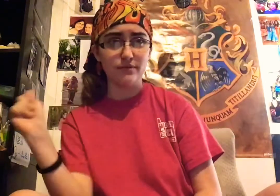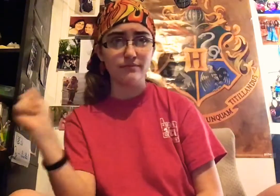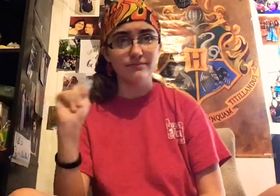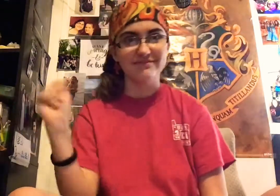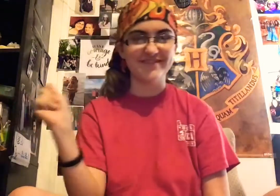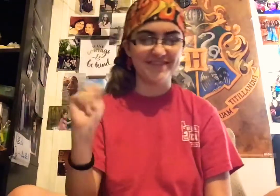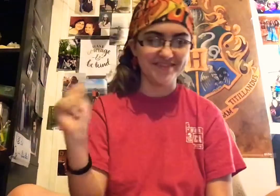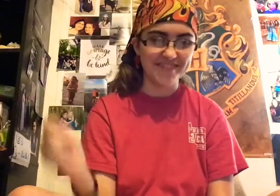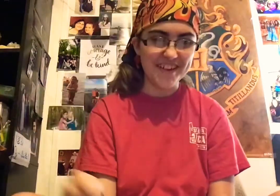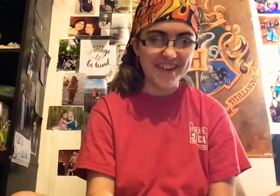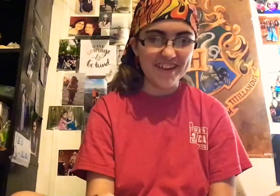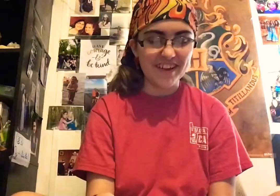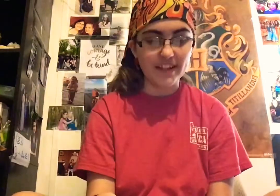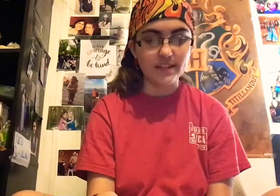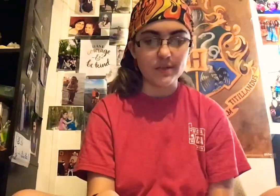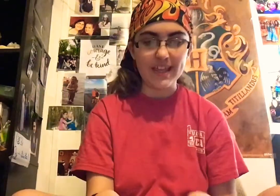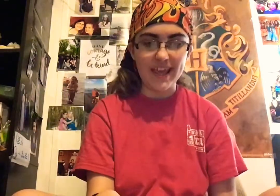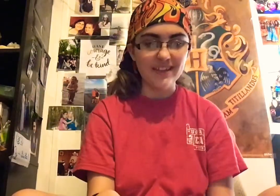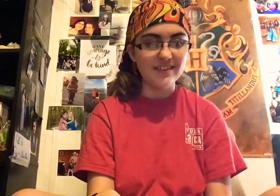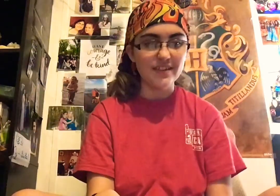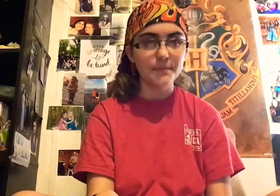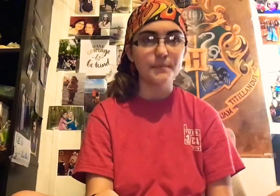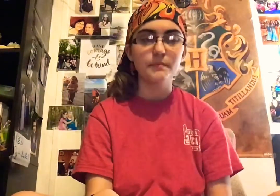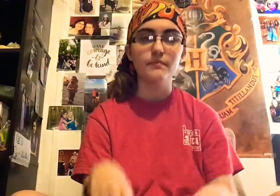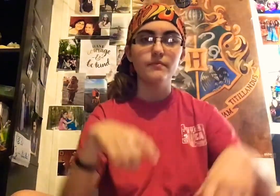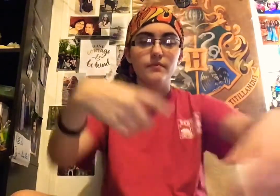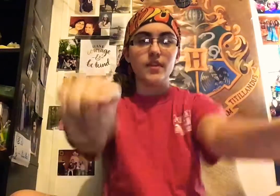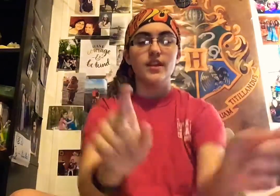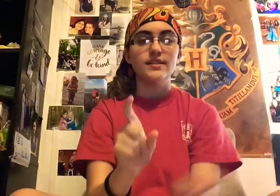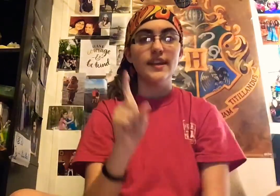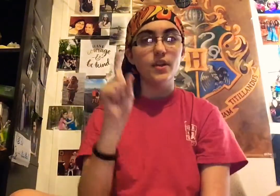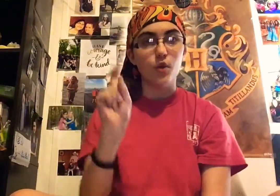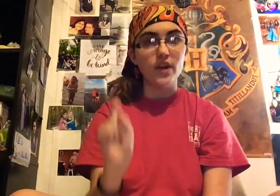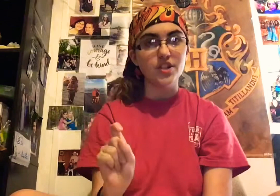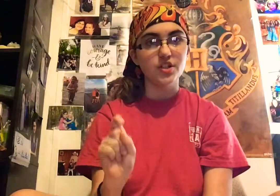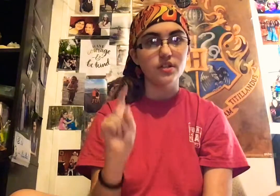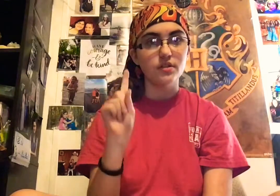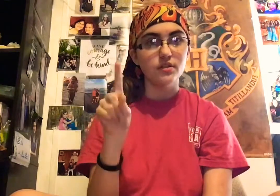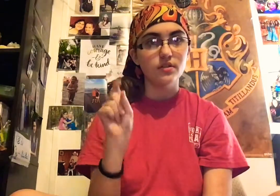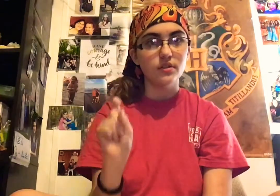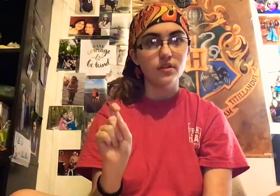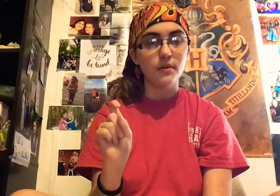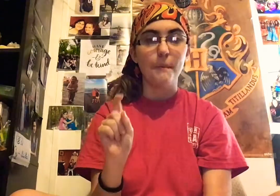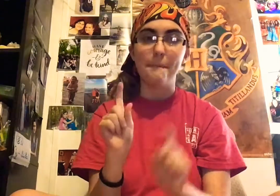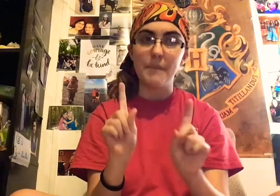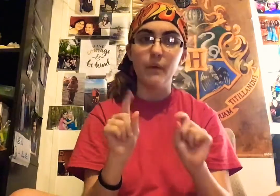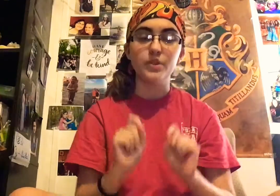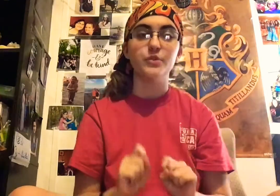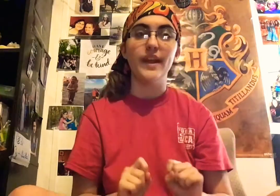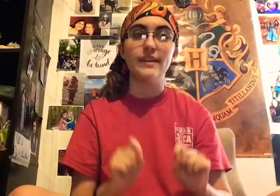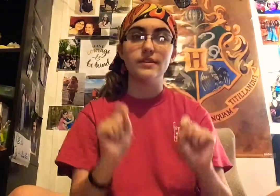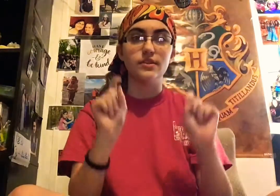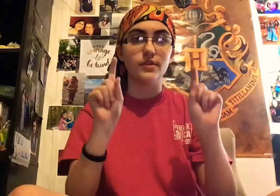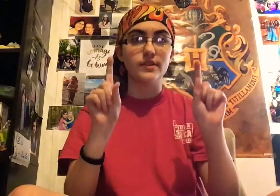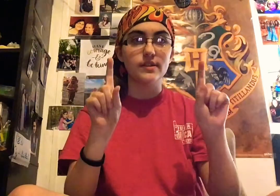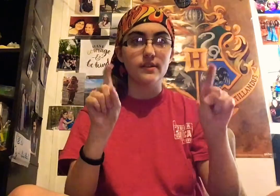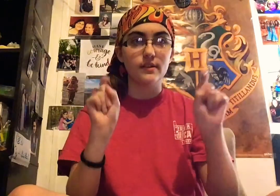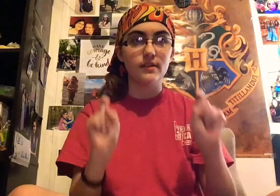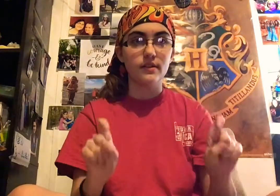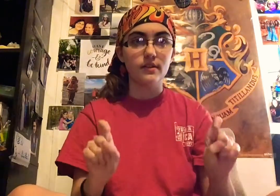Bathroom. Okay, so test. It's like question, but with 2 hands. So it's